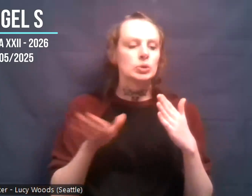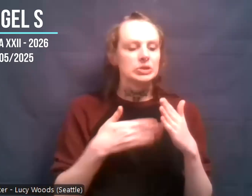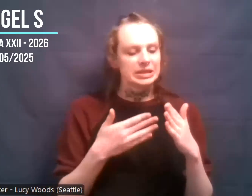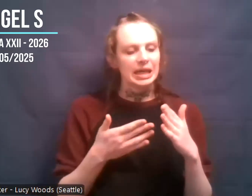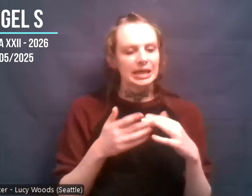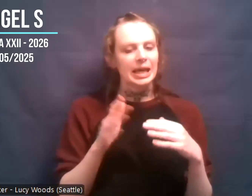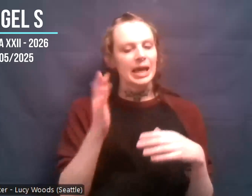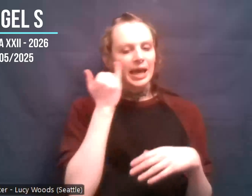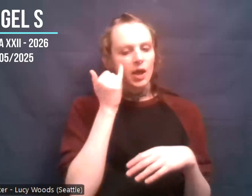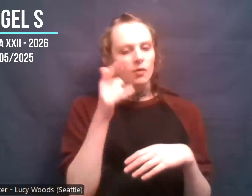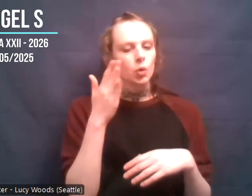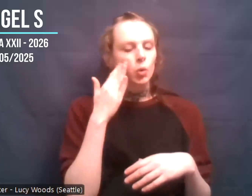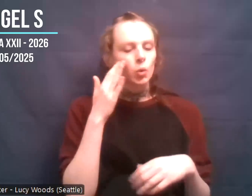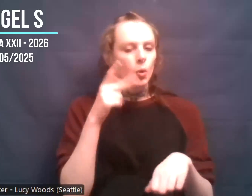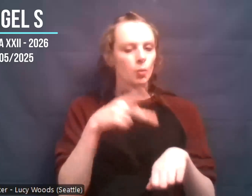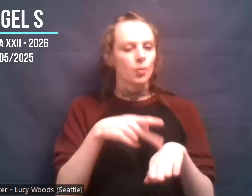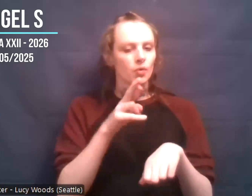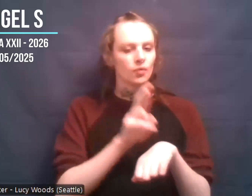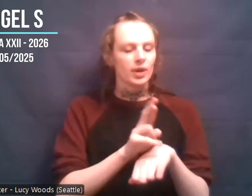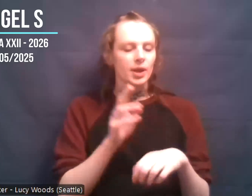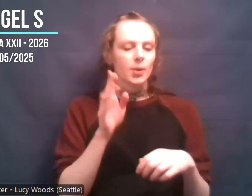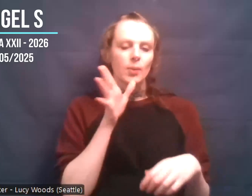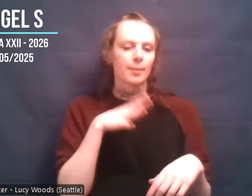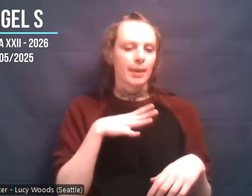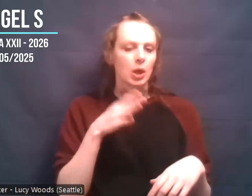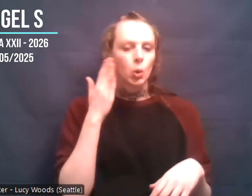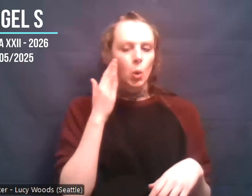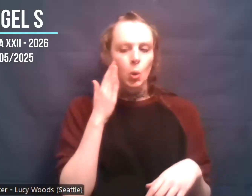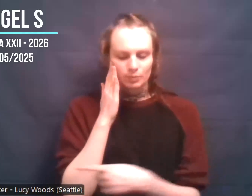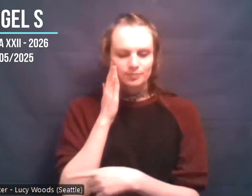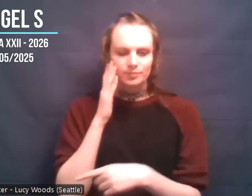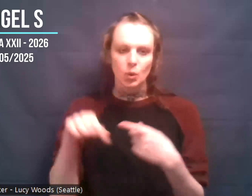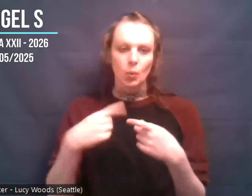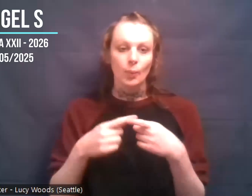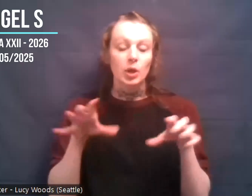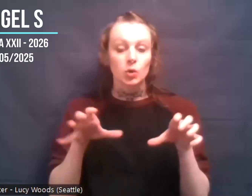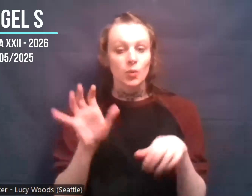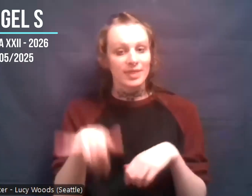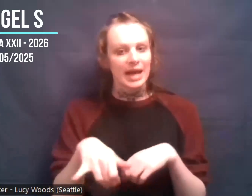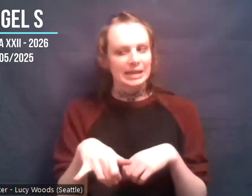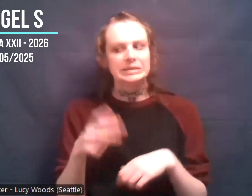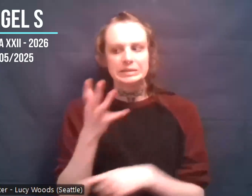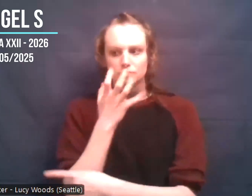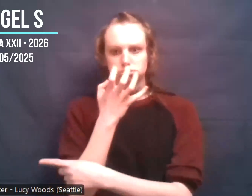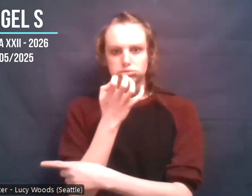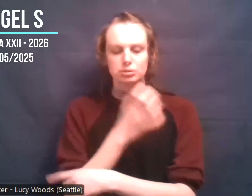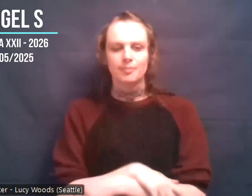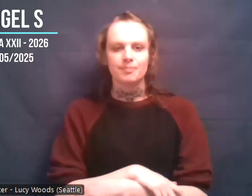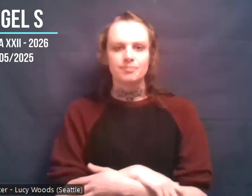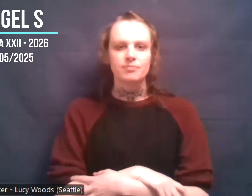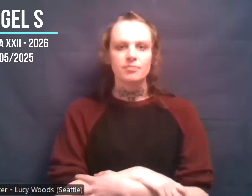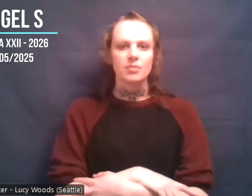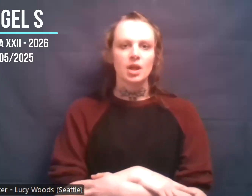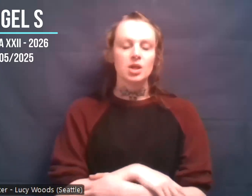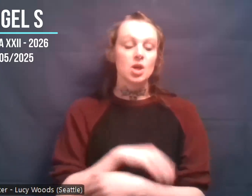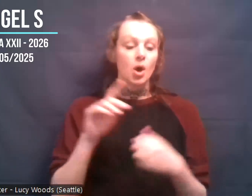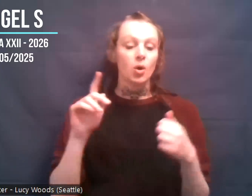pretty angry. And she came out, and the first thing she asked me was, "Am I a terrible